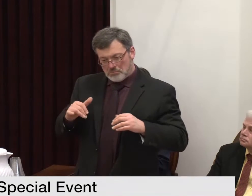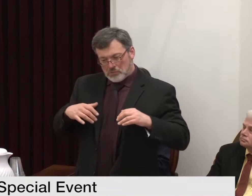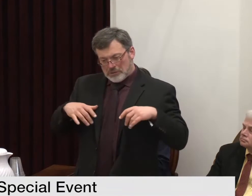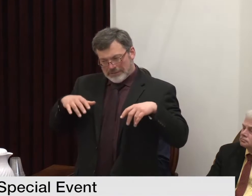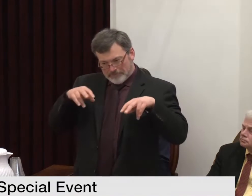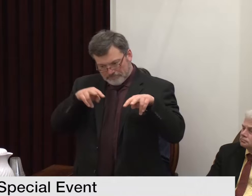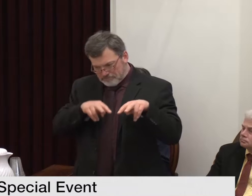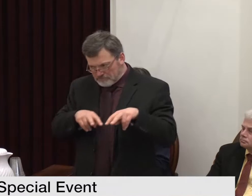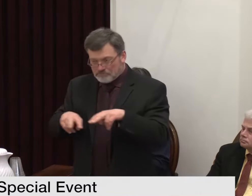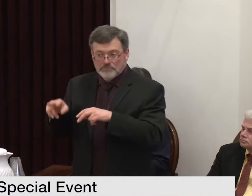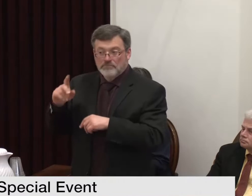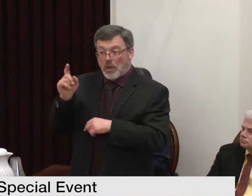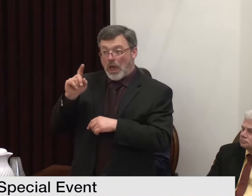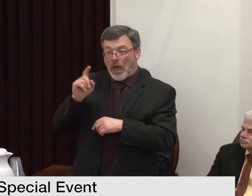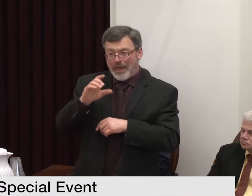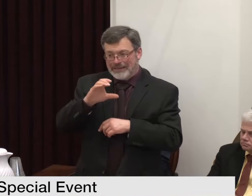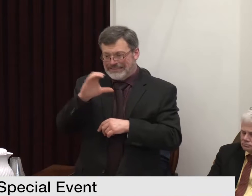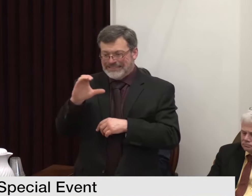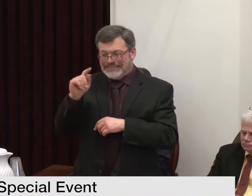collaboration.